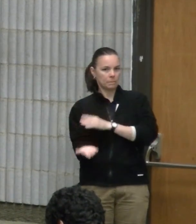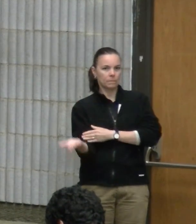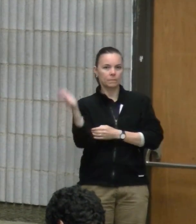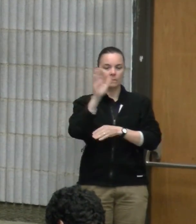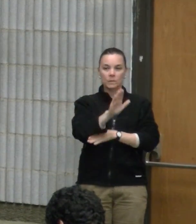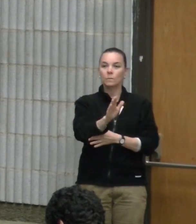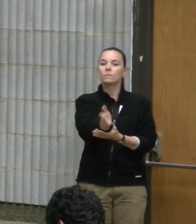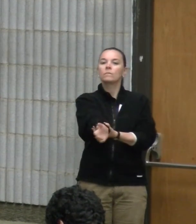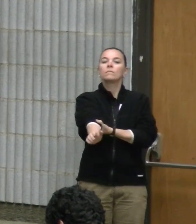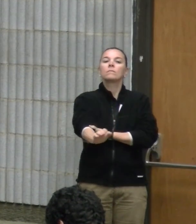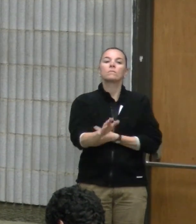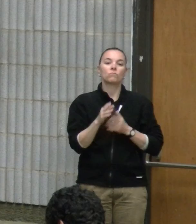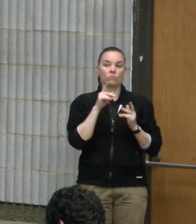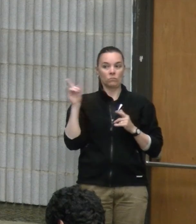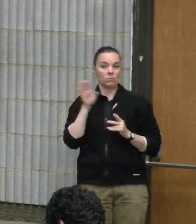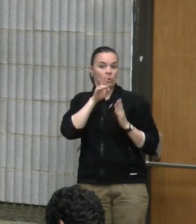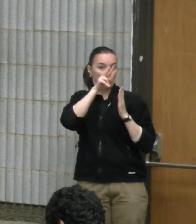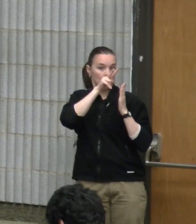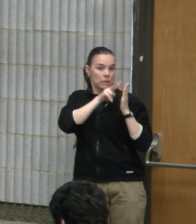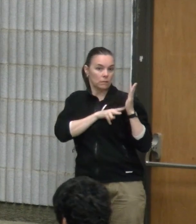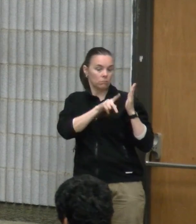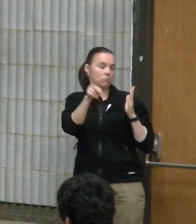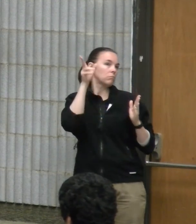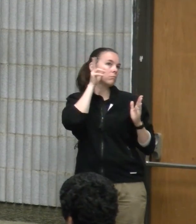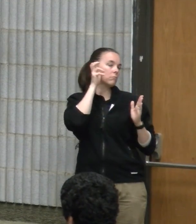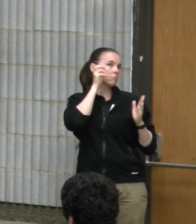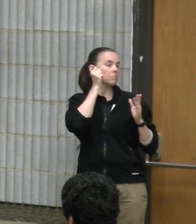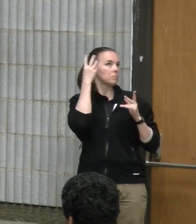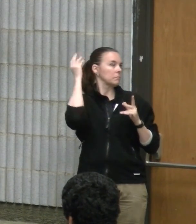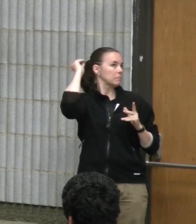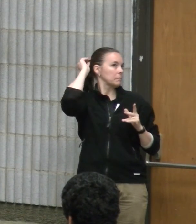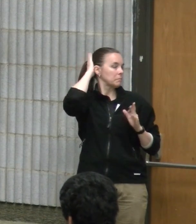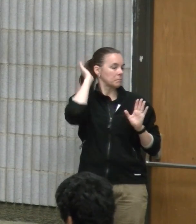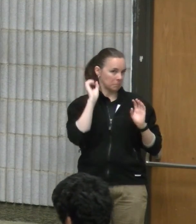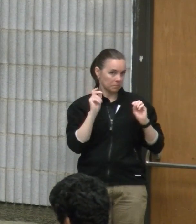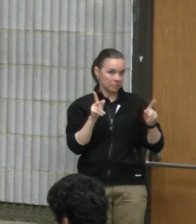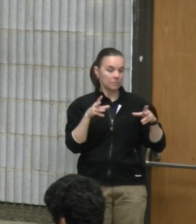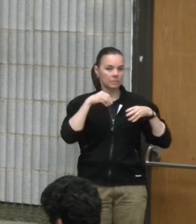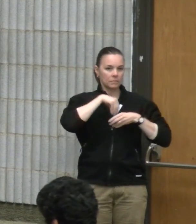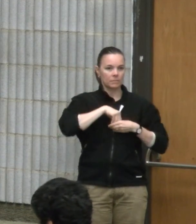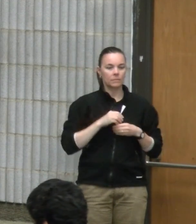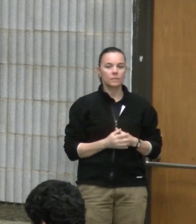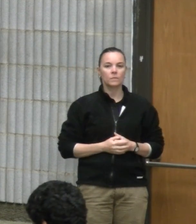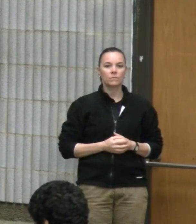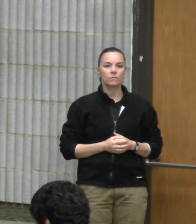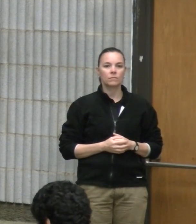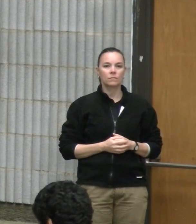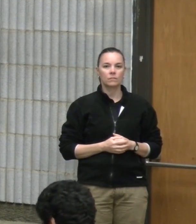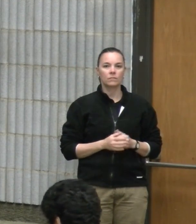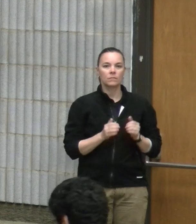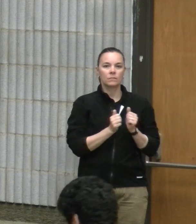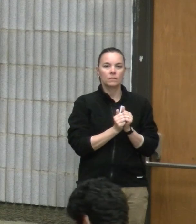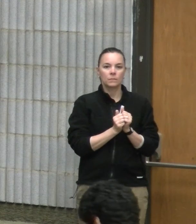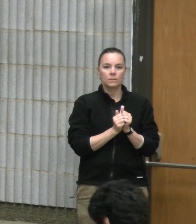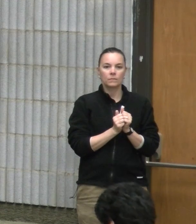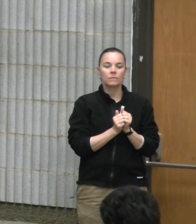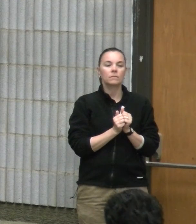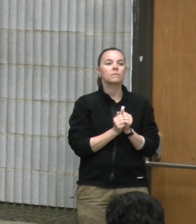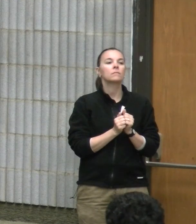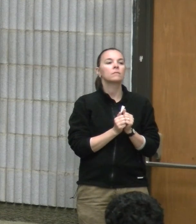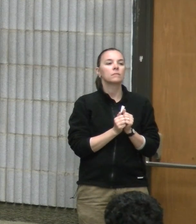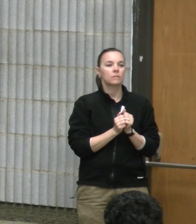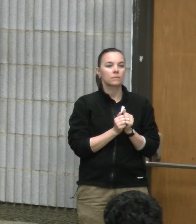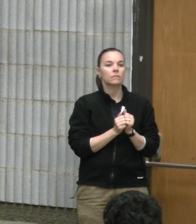you listen along and take these considerations into mind. So you can follow along with me.